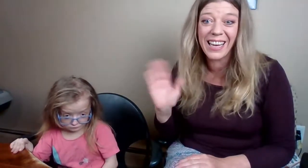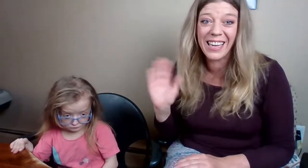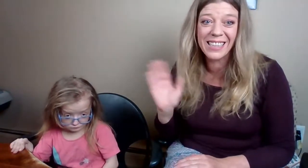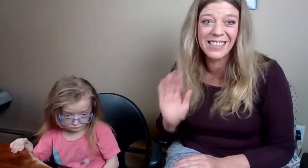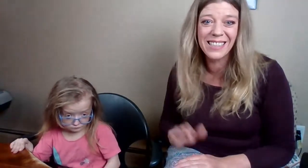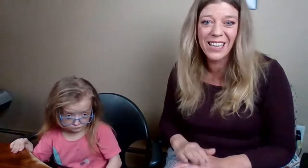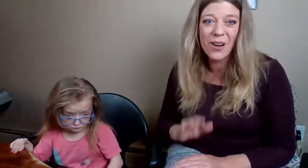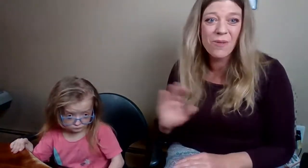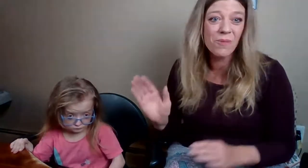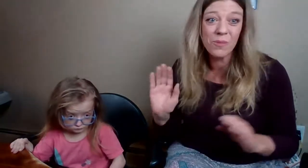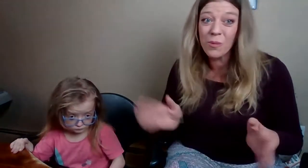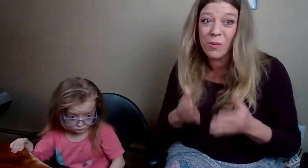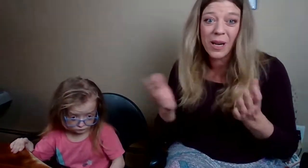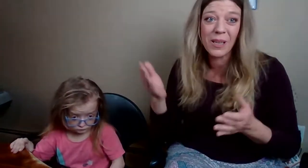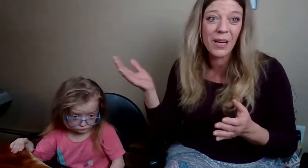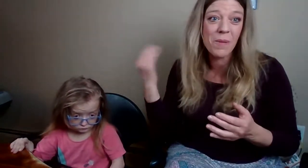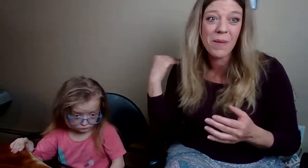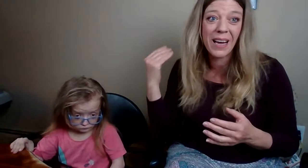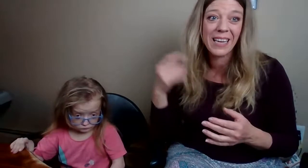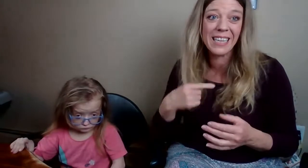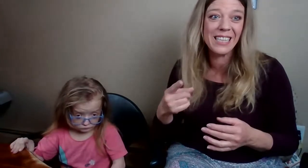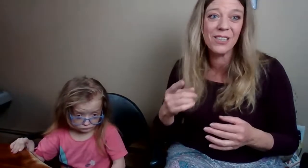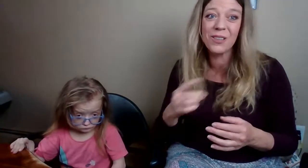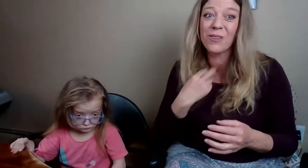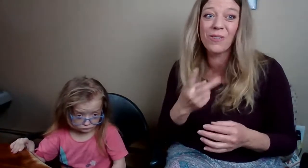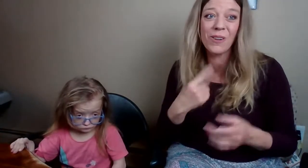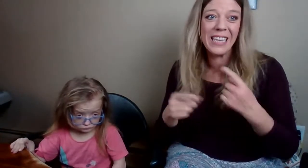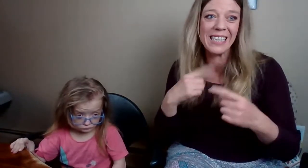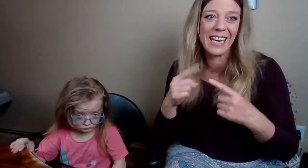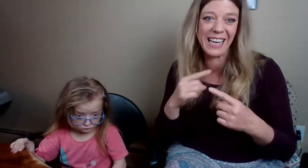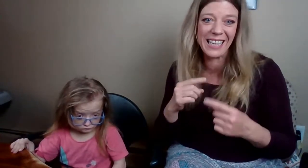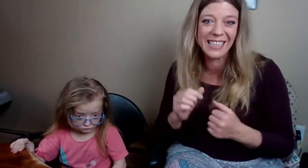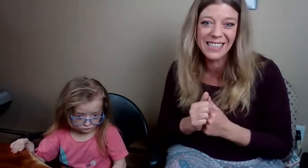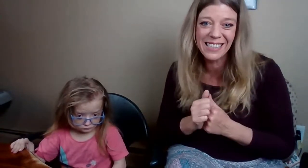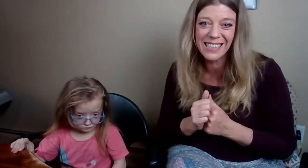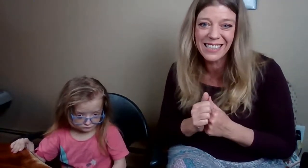Hi. Welcome back to VoiceSign.